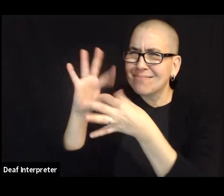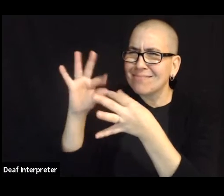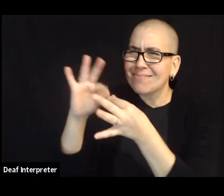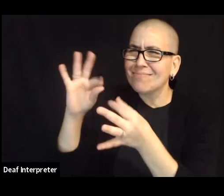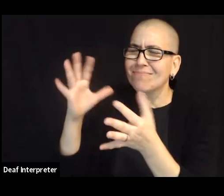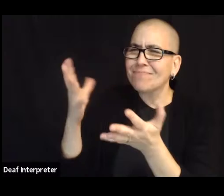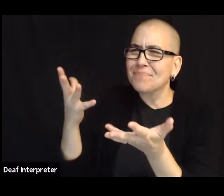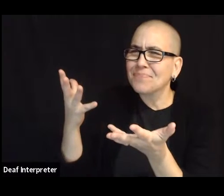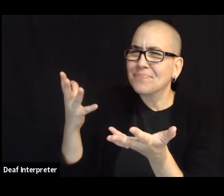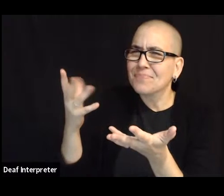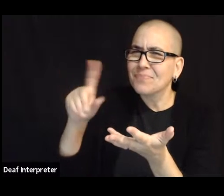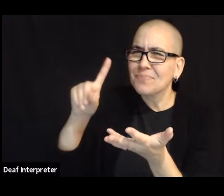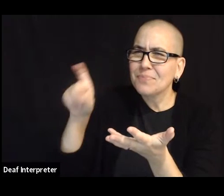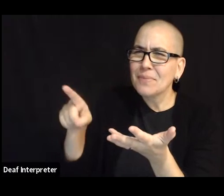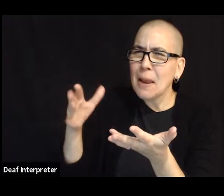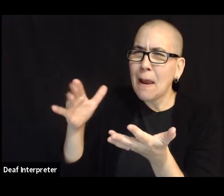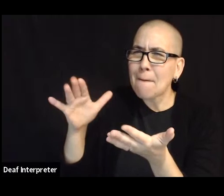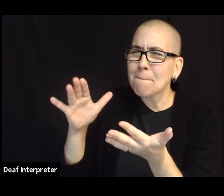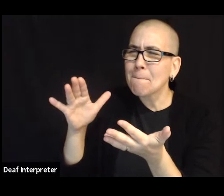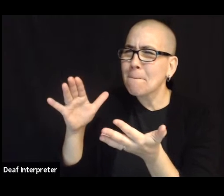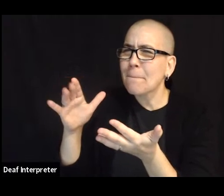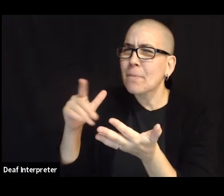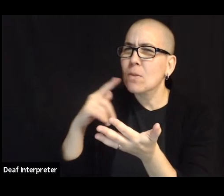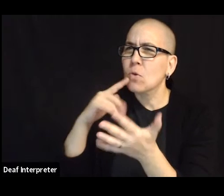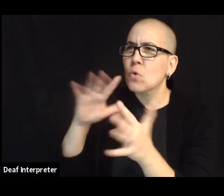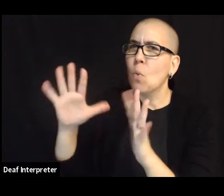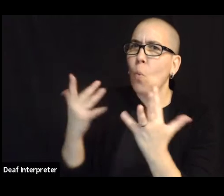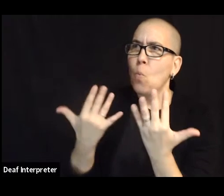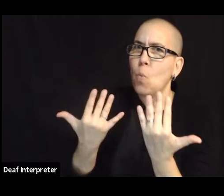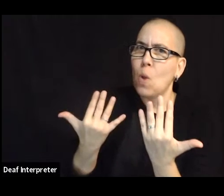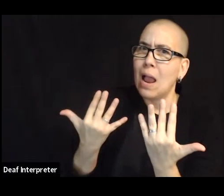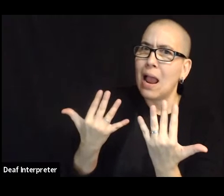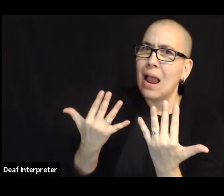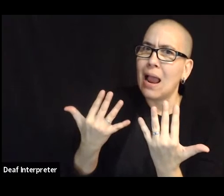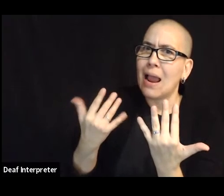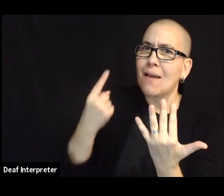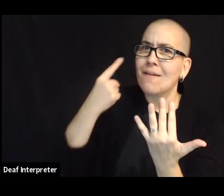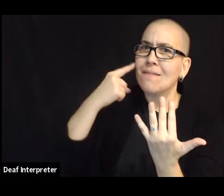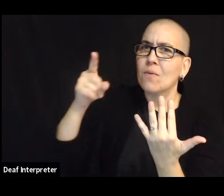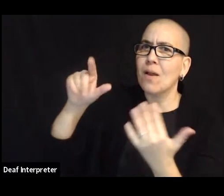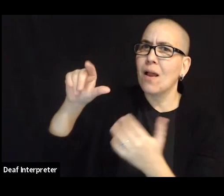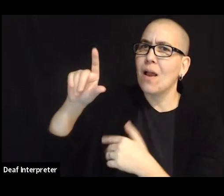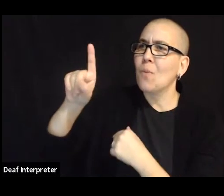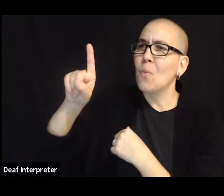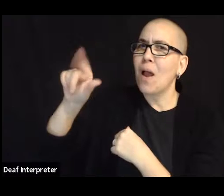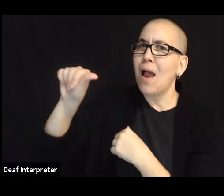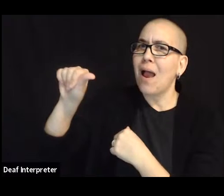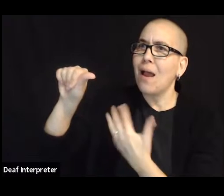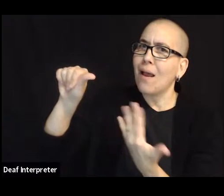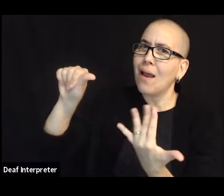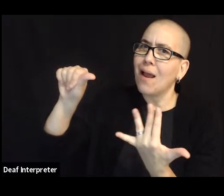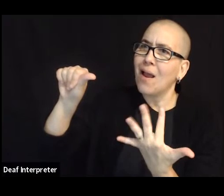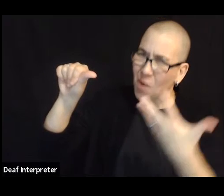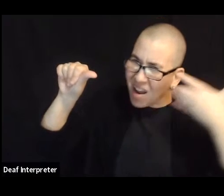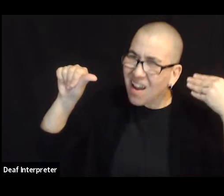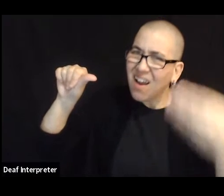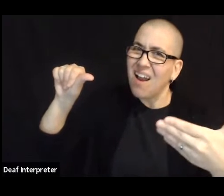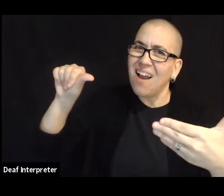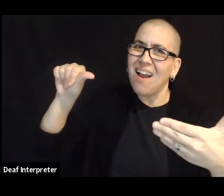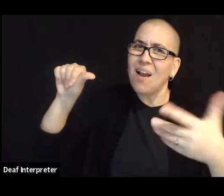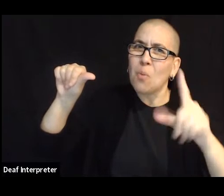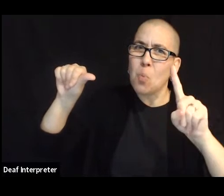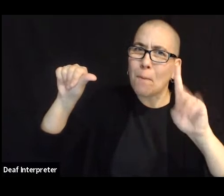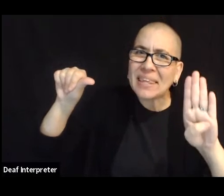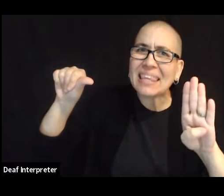for Category 1A to be vaccinated before moving on to people over age 65 or people